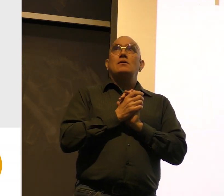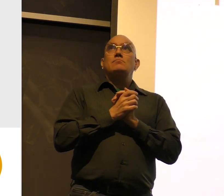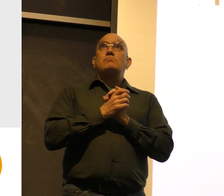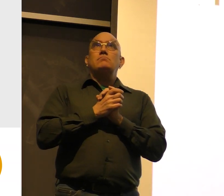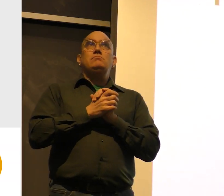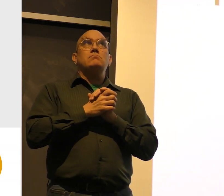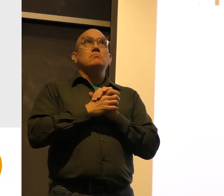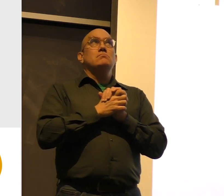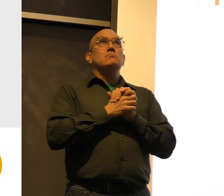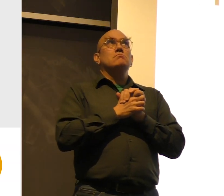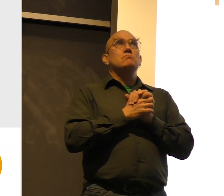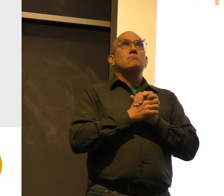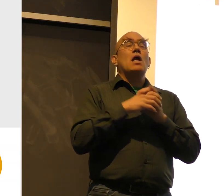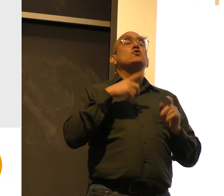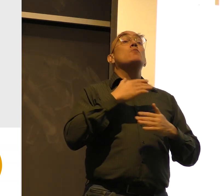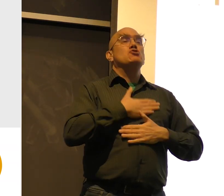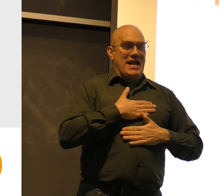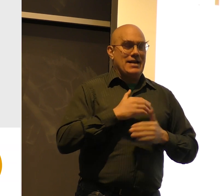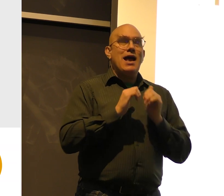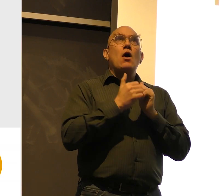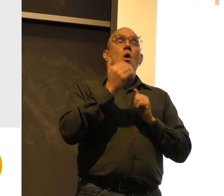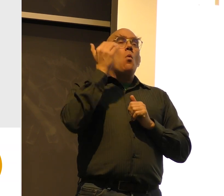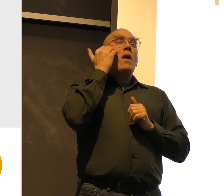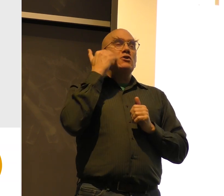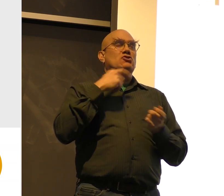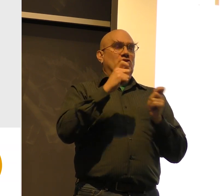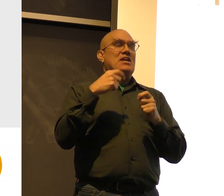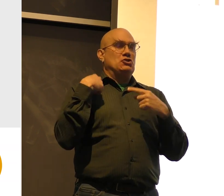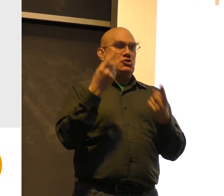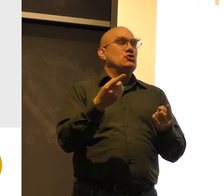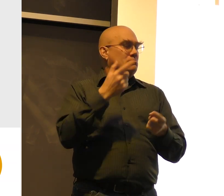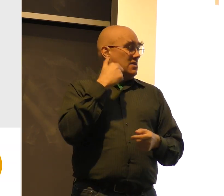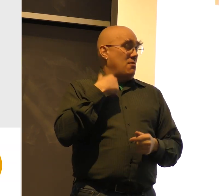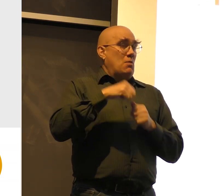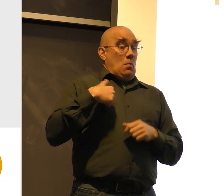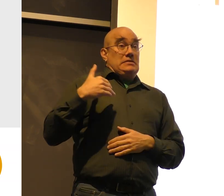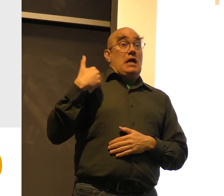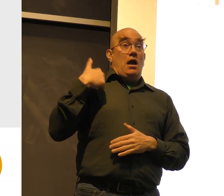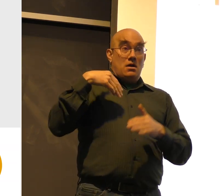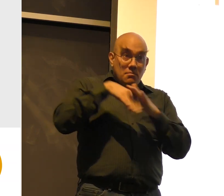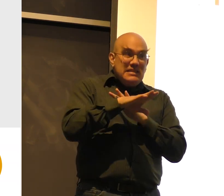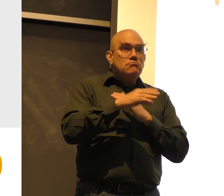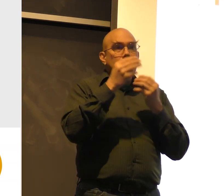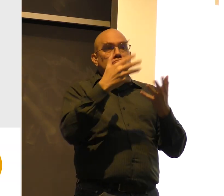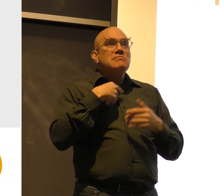I really do enjoy, well, let me rephrase. I appreciate how things have changed, because I remember when I